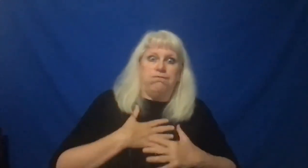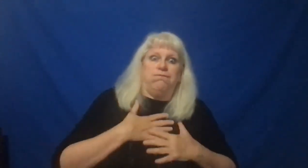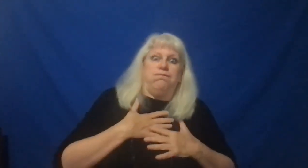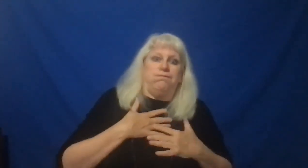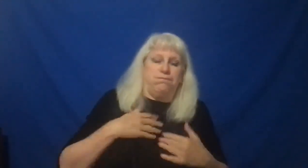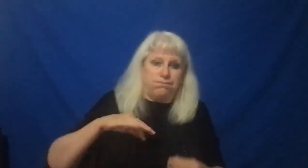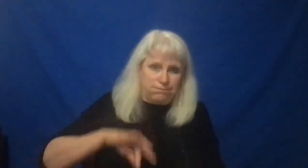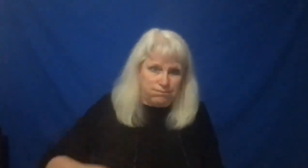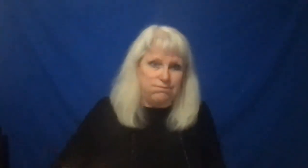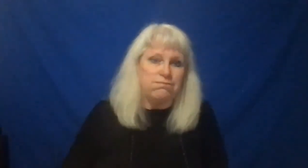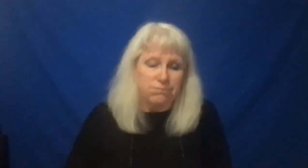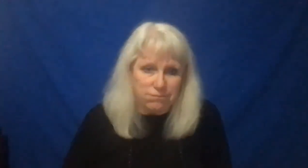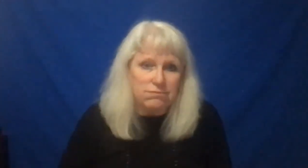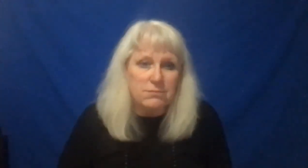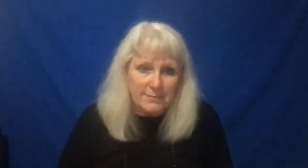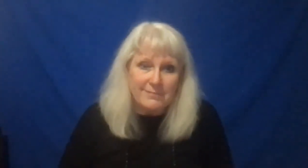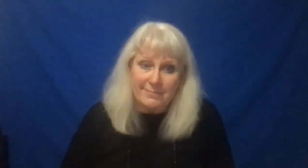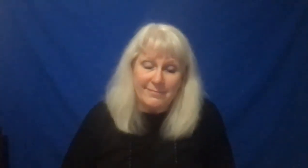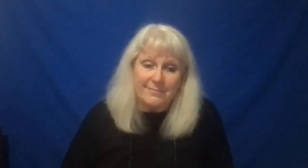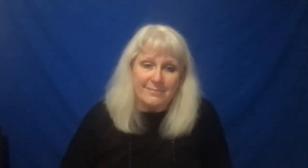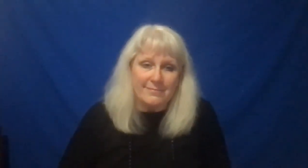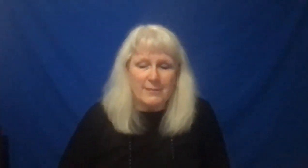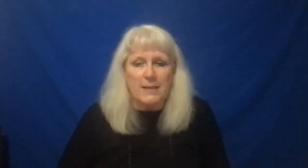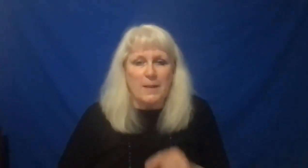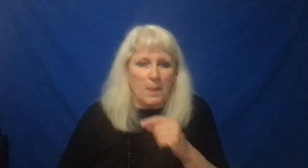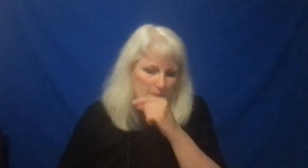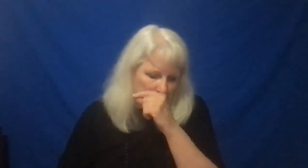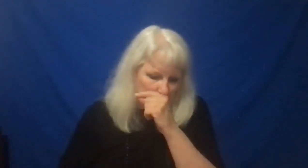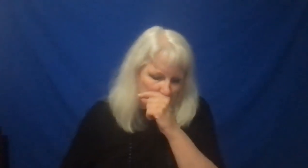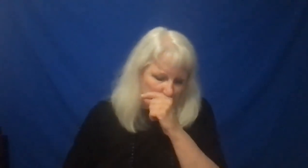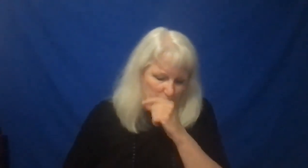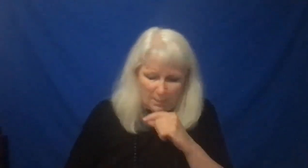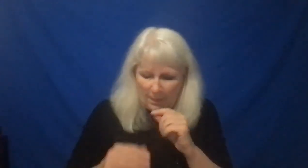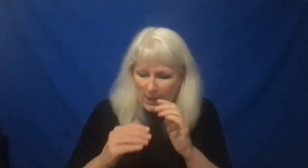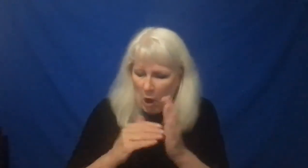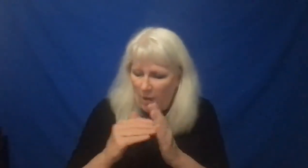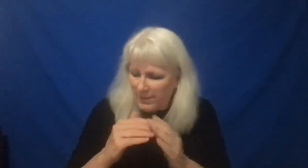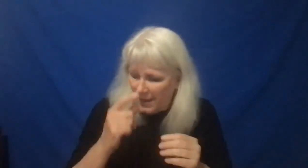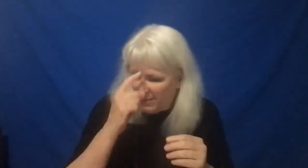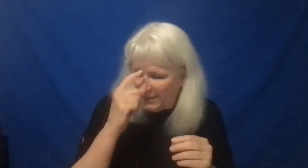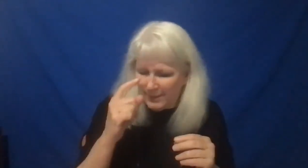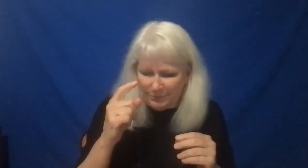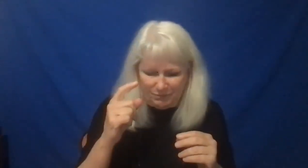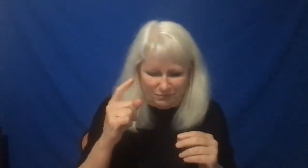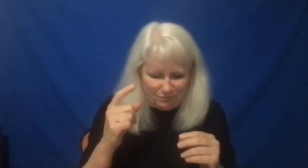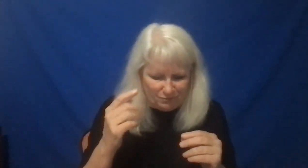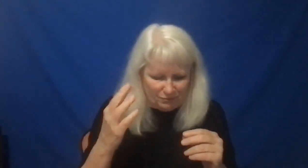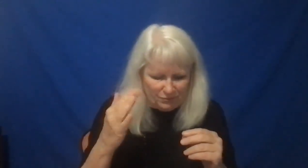of AA. I often think of, what was it, a Mother's Day that Bill W.